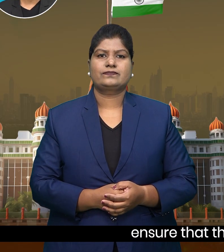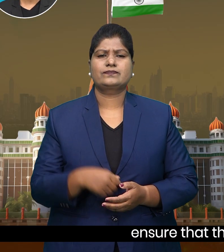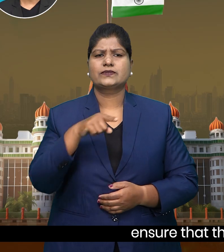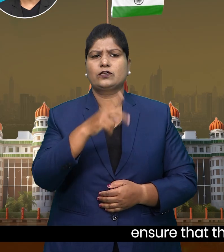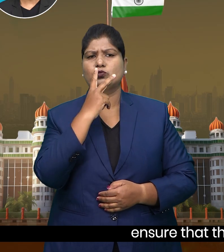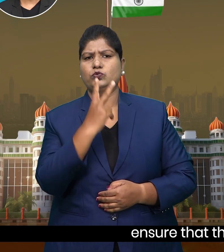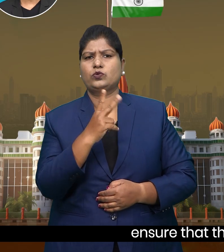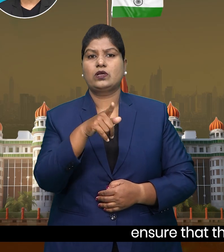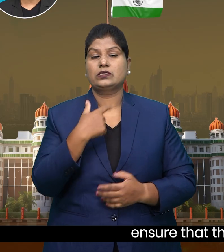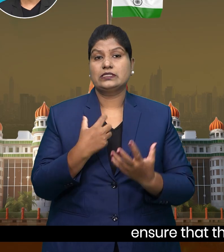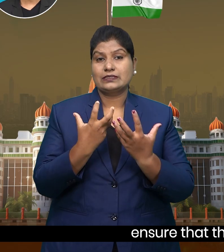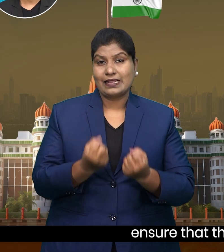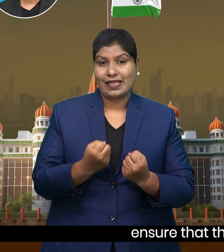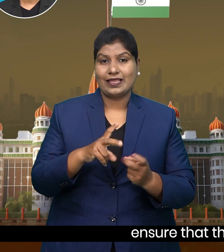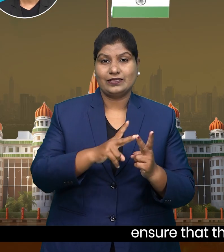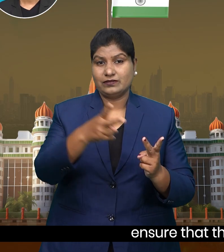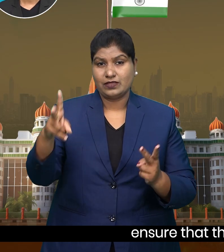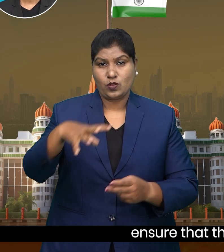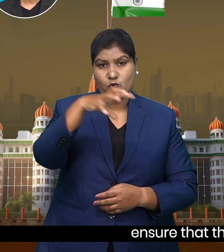ensure that the needs of their wards